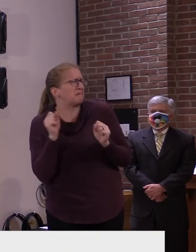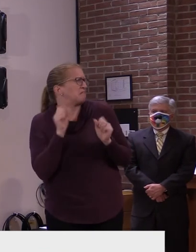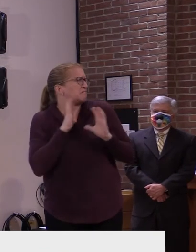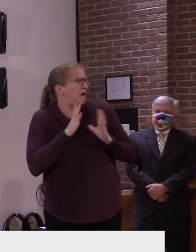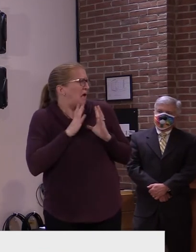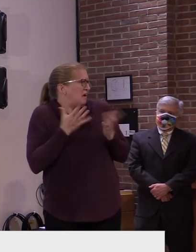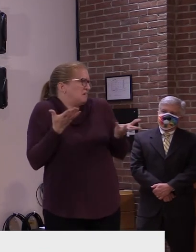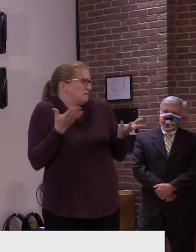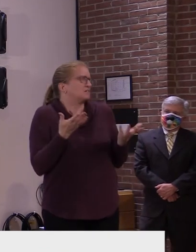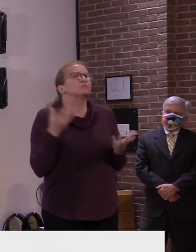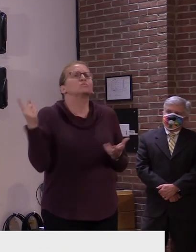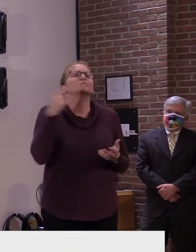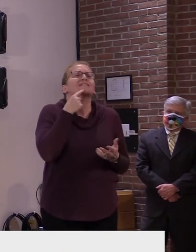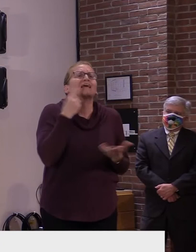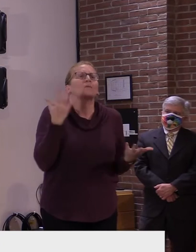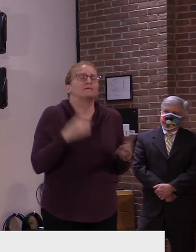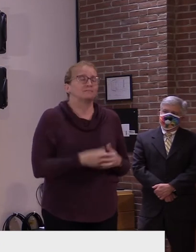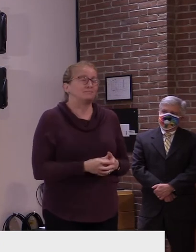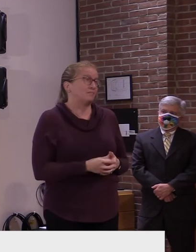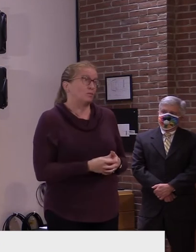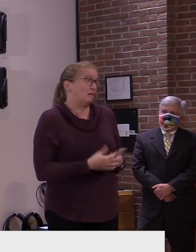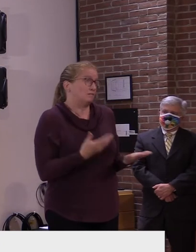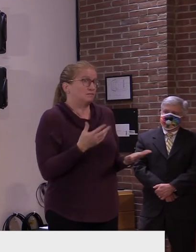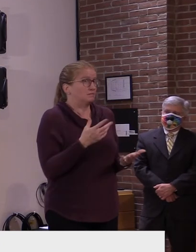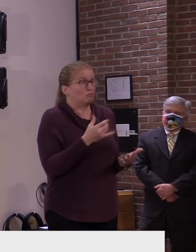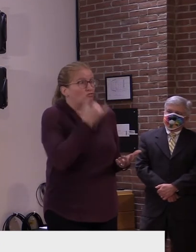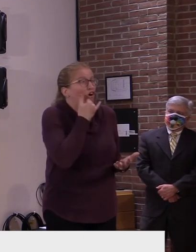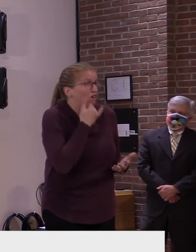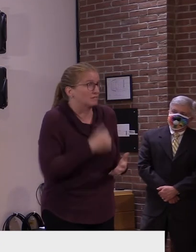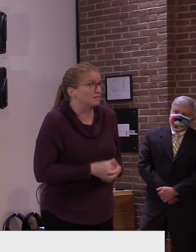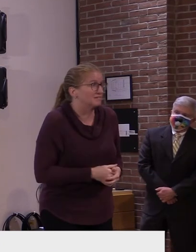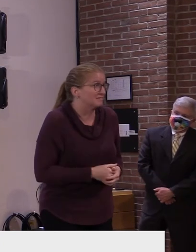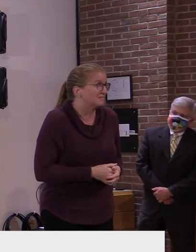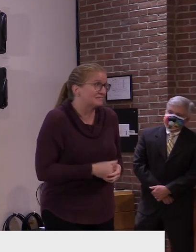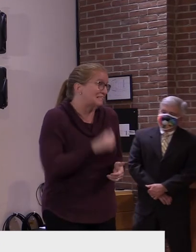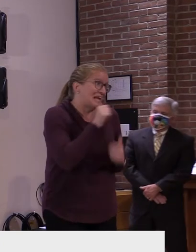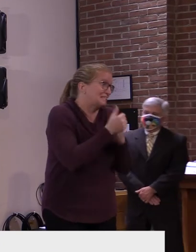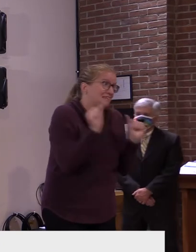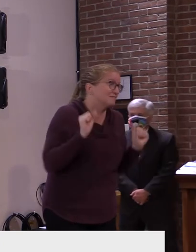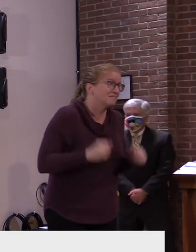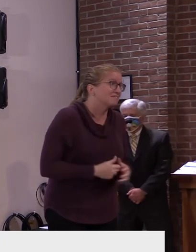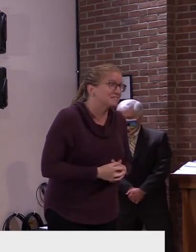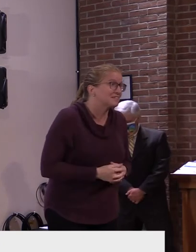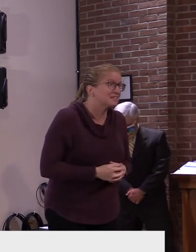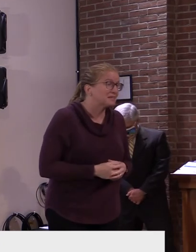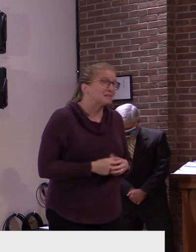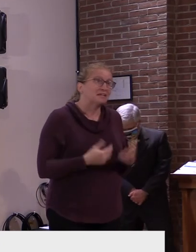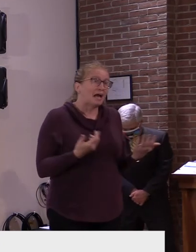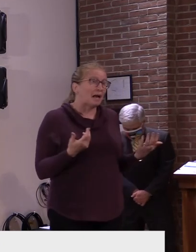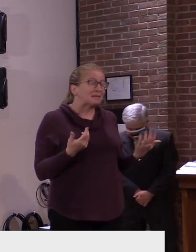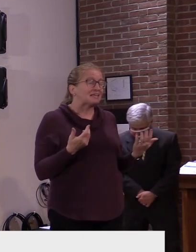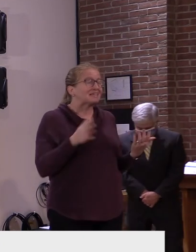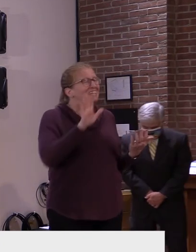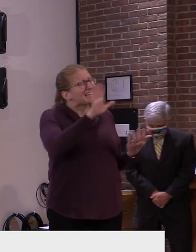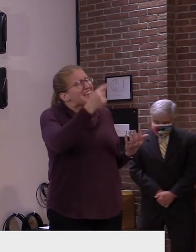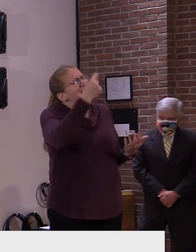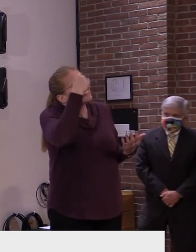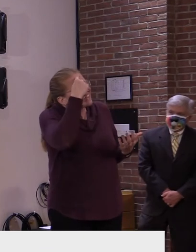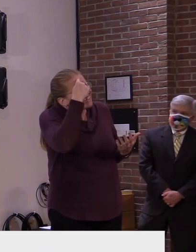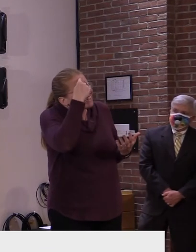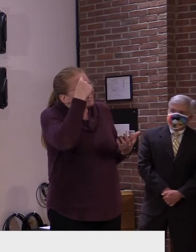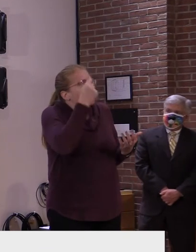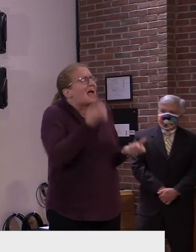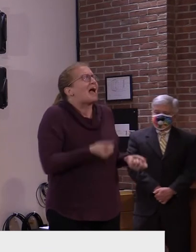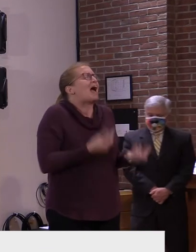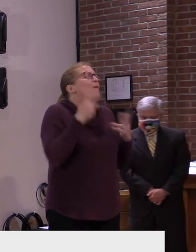yeah i mean basically they're not um i think when you think about all the people you come into contact with on a